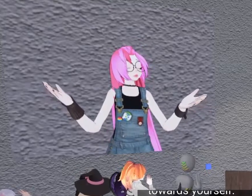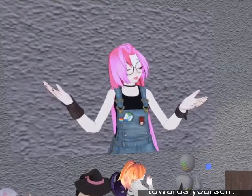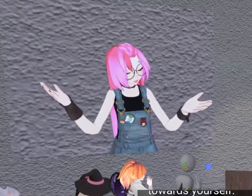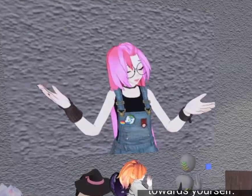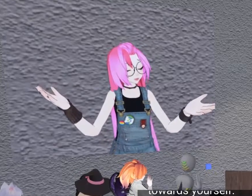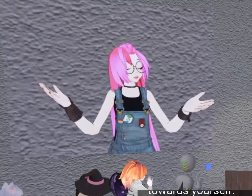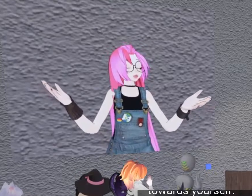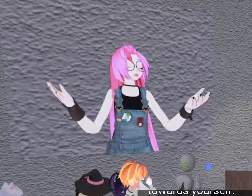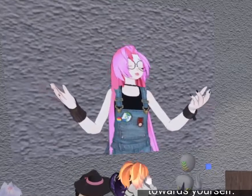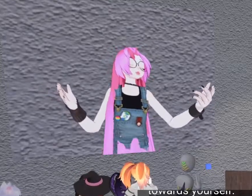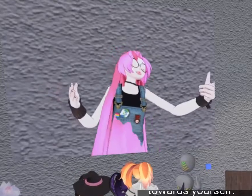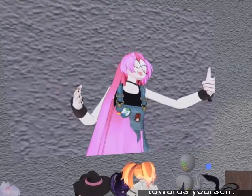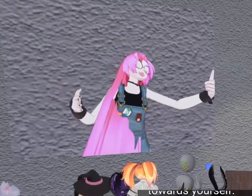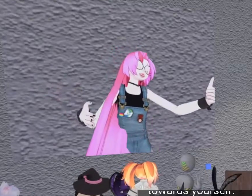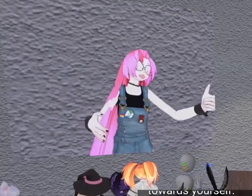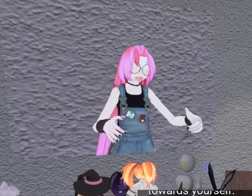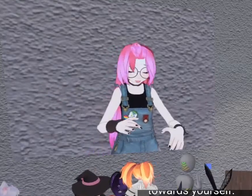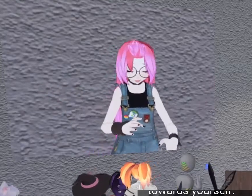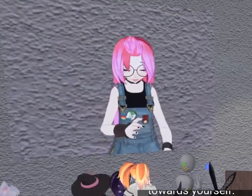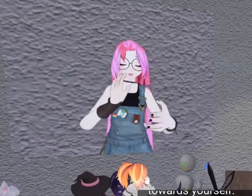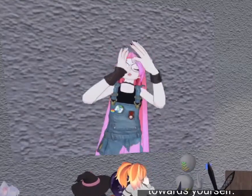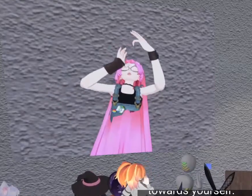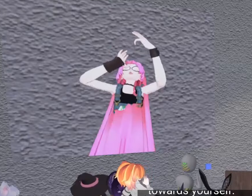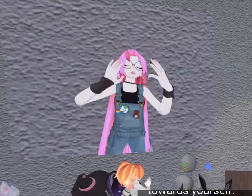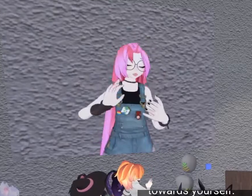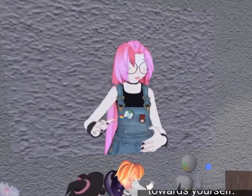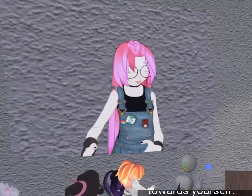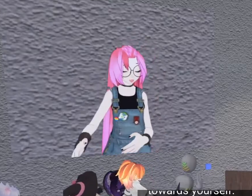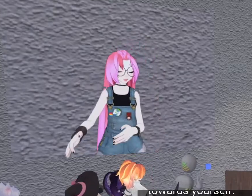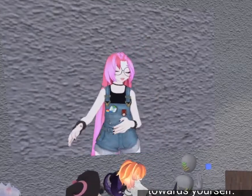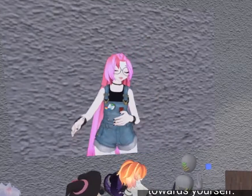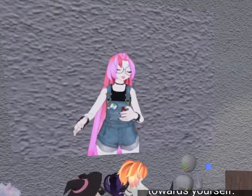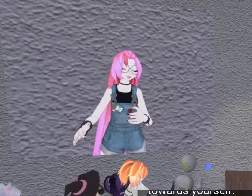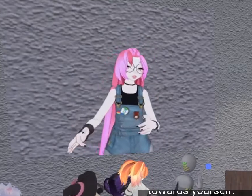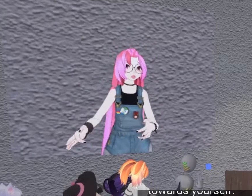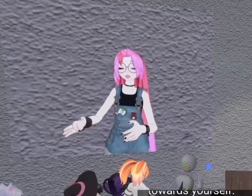Mm-hmm. Steffi's like, woo! Taking a whole swig of water.